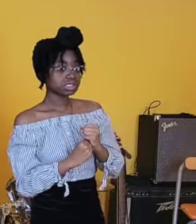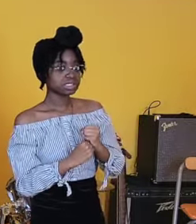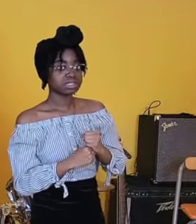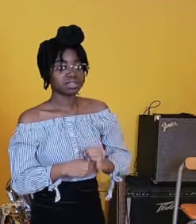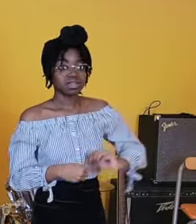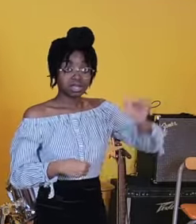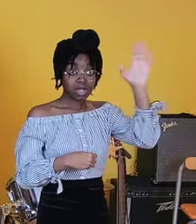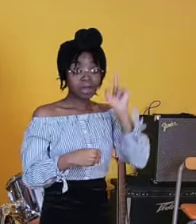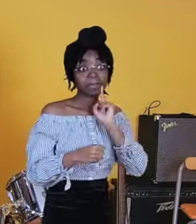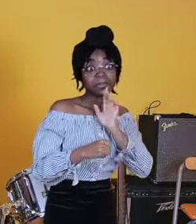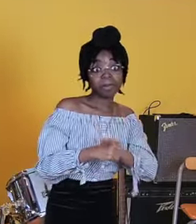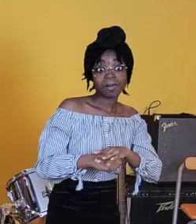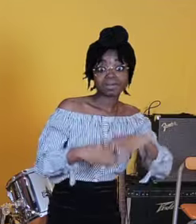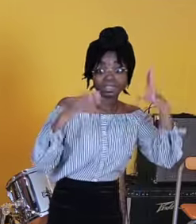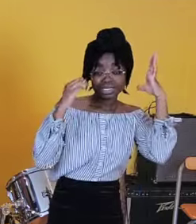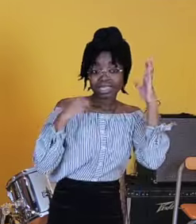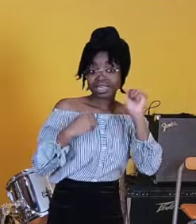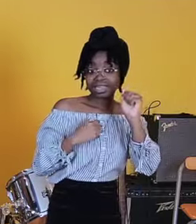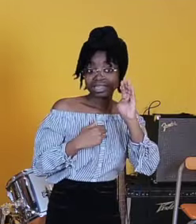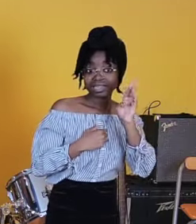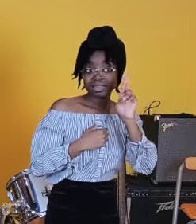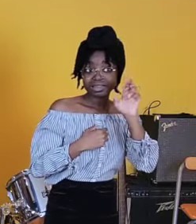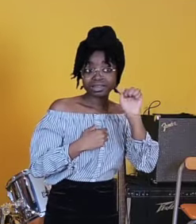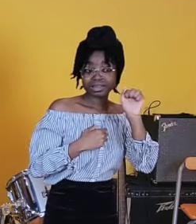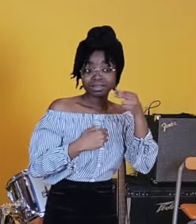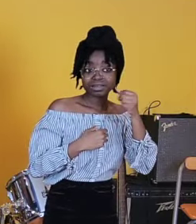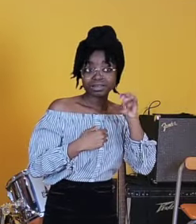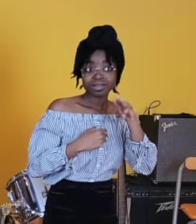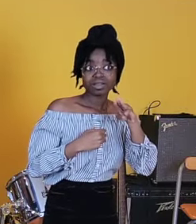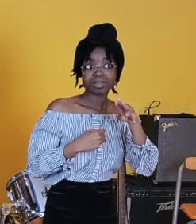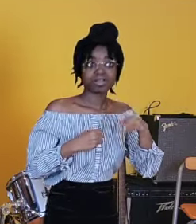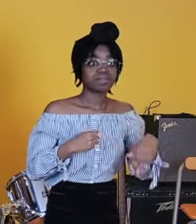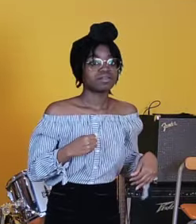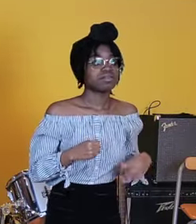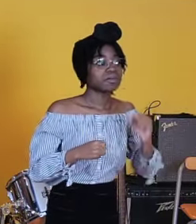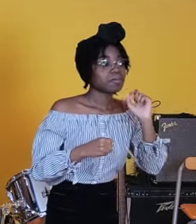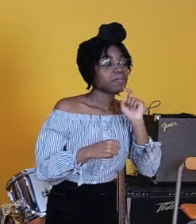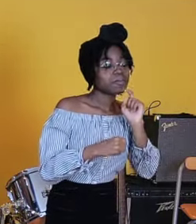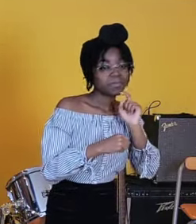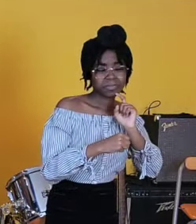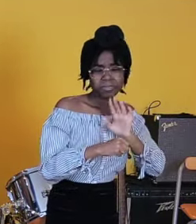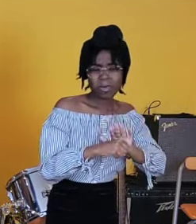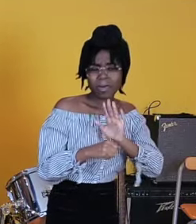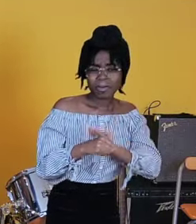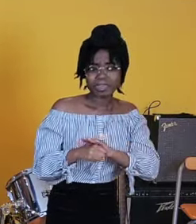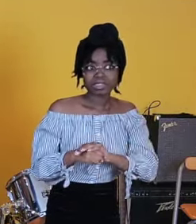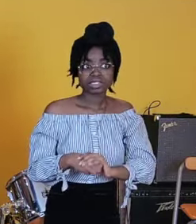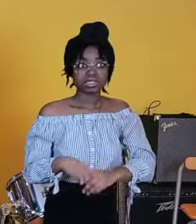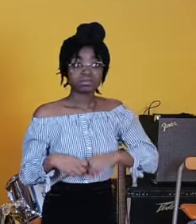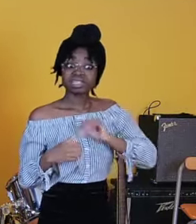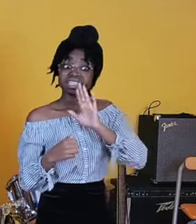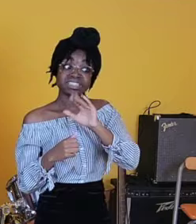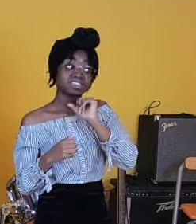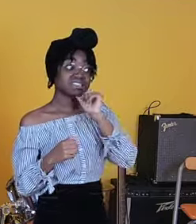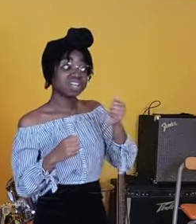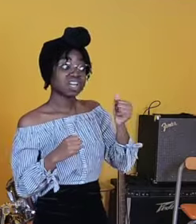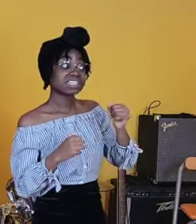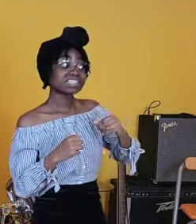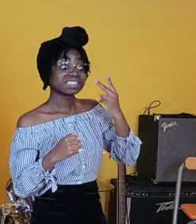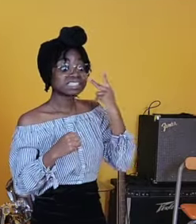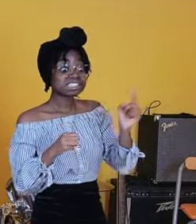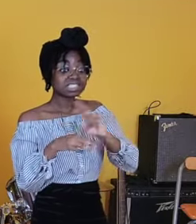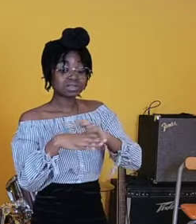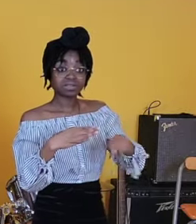God promised him. But God has fulfilled His word just like He told Abraham, right? So when we walk by faith,